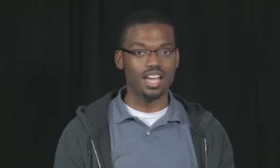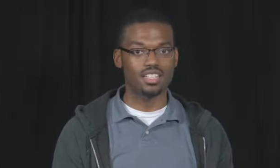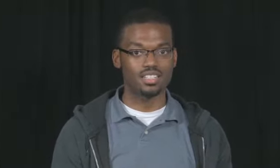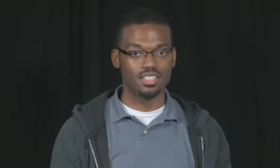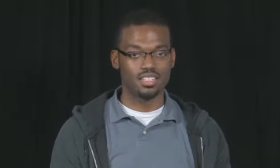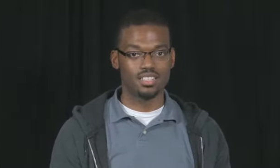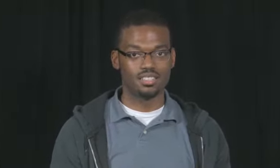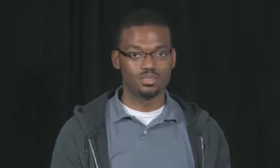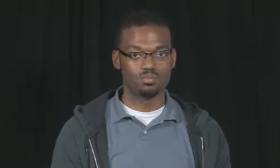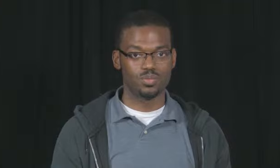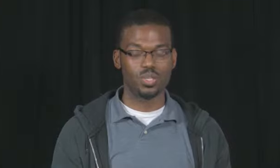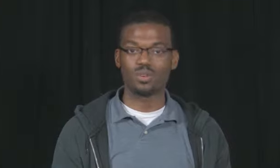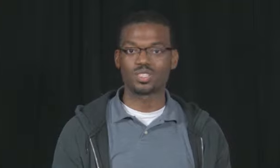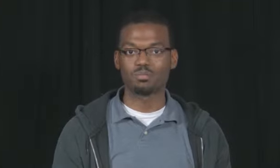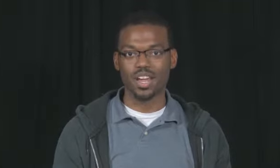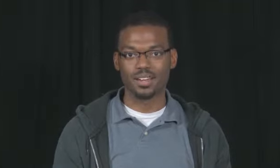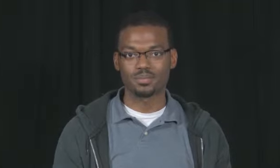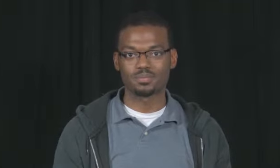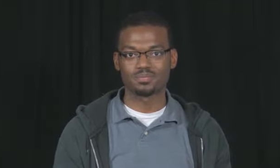belied with false compare. Good.